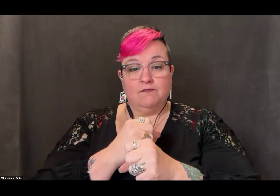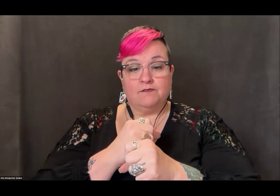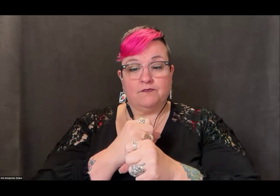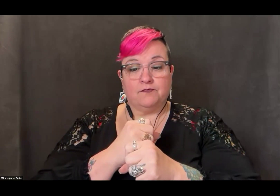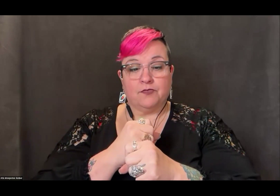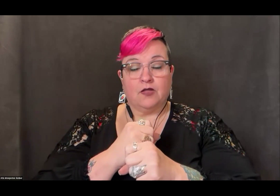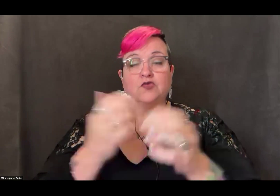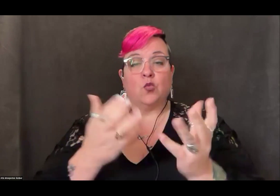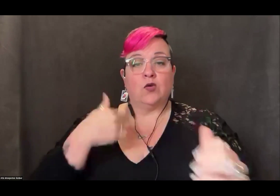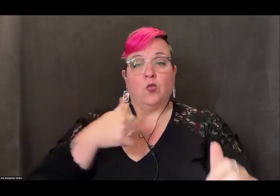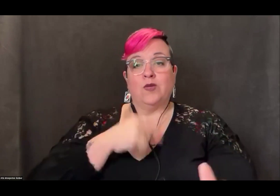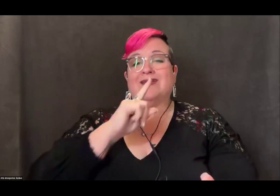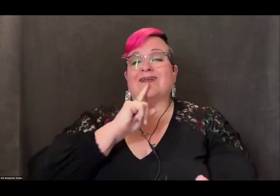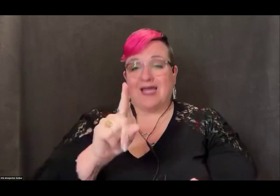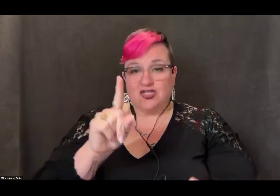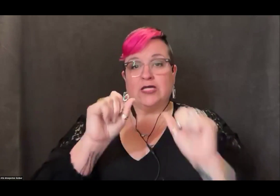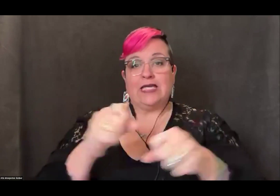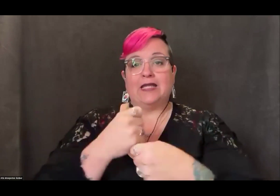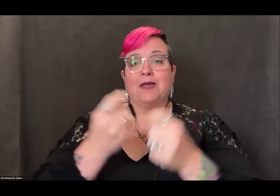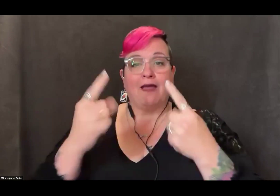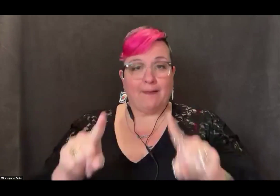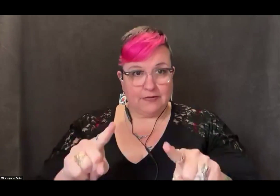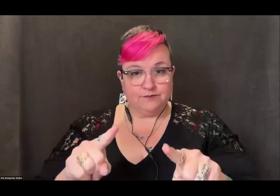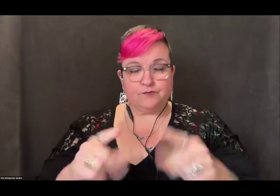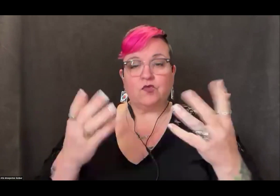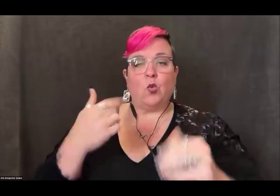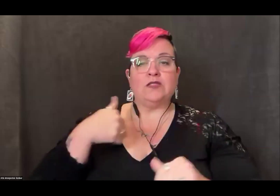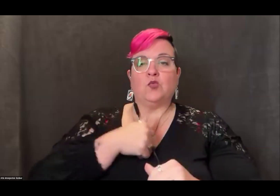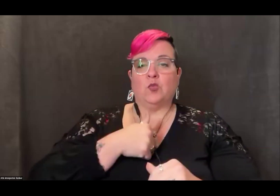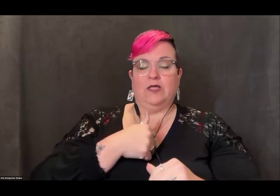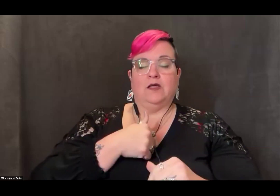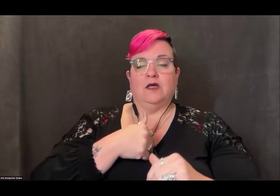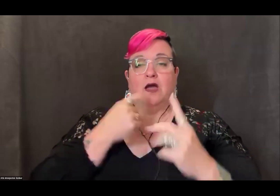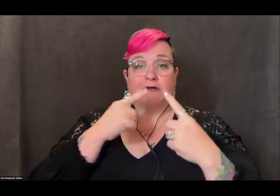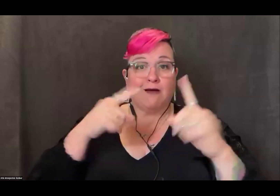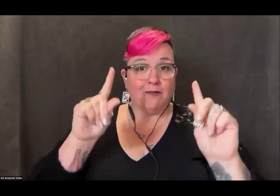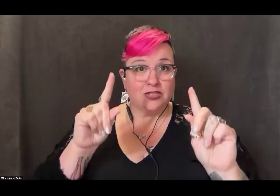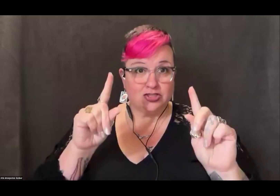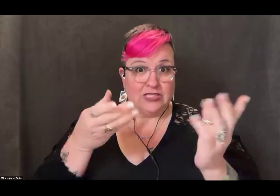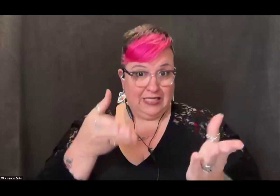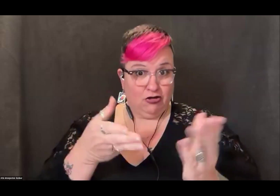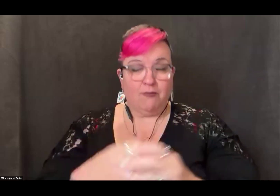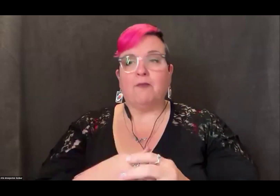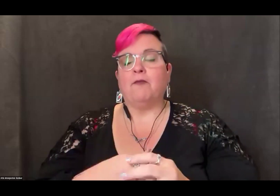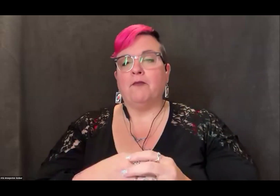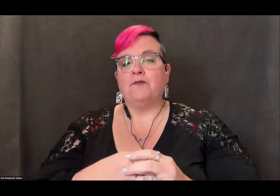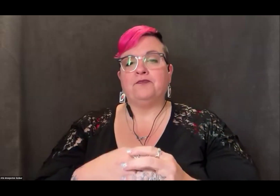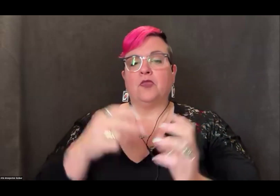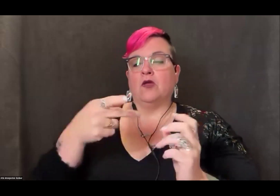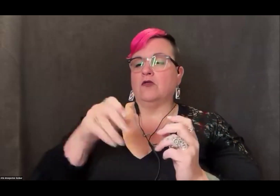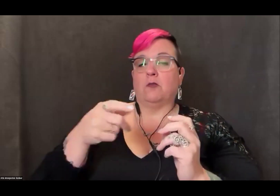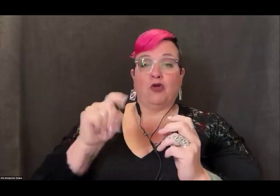what we actually were able to make happen. Like, what did we accomplish here? So the prompting